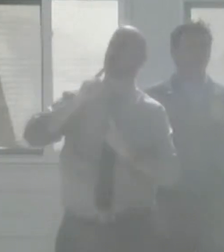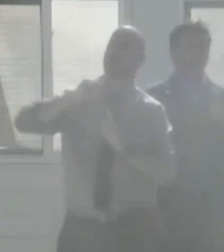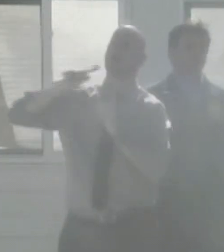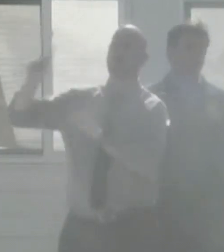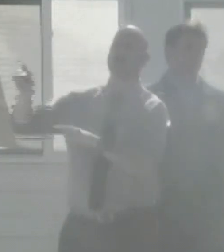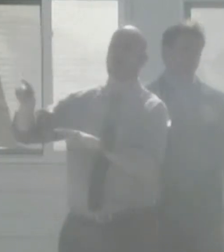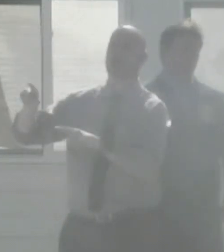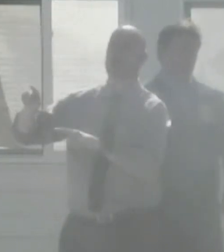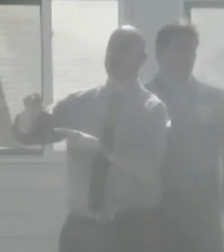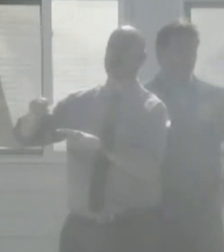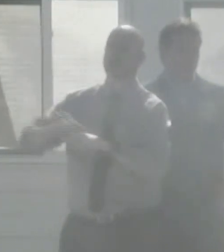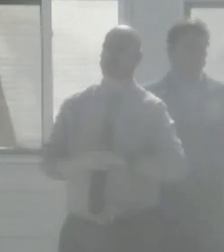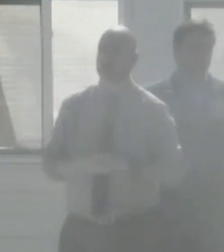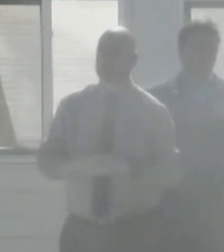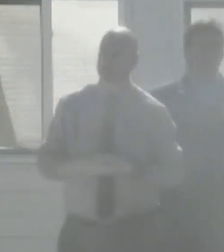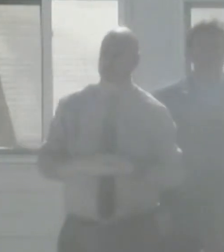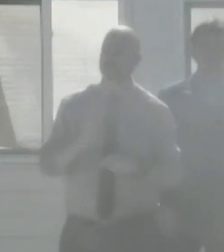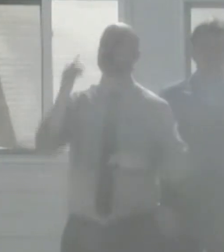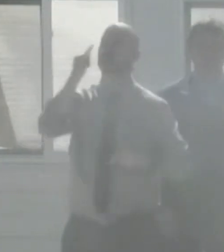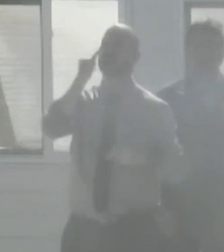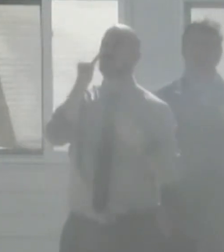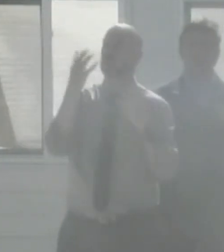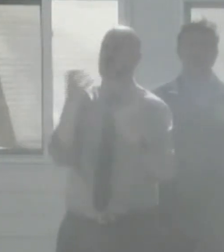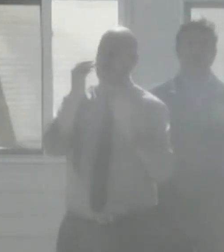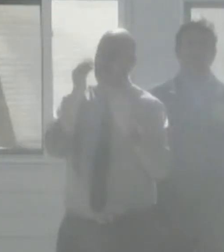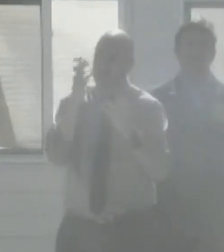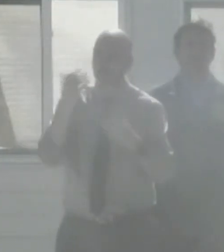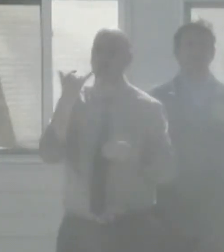for information, please call